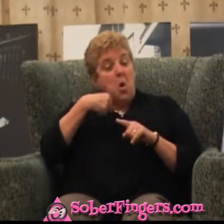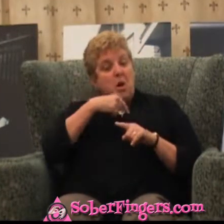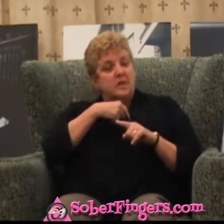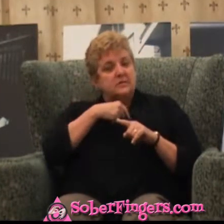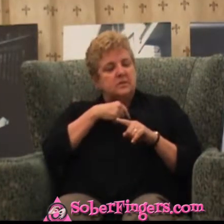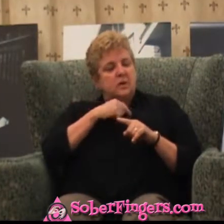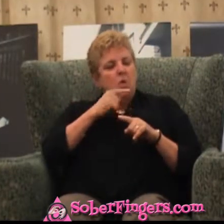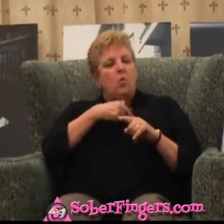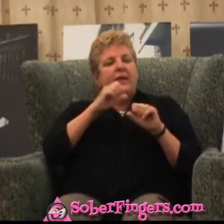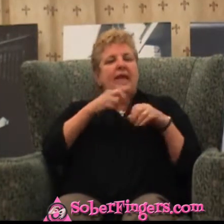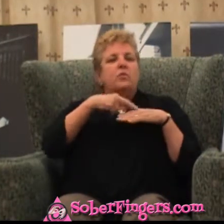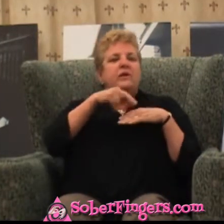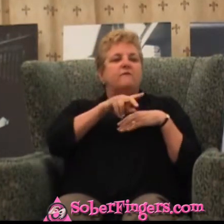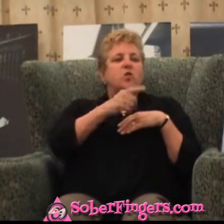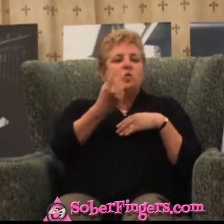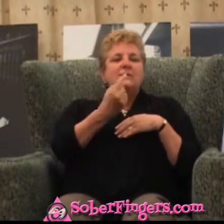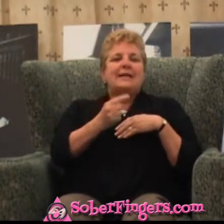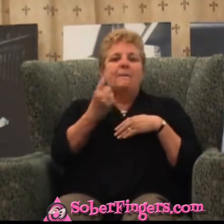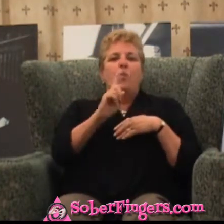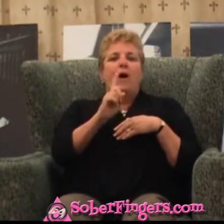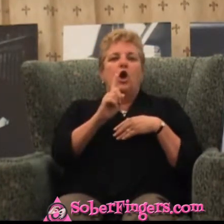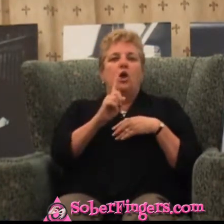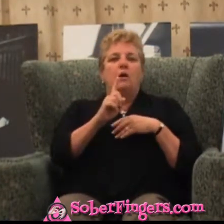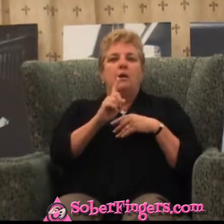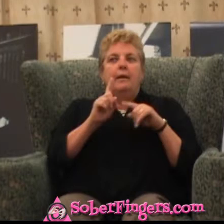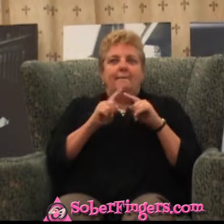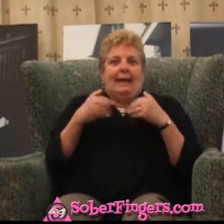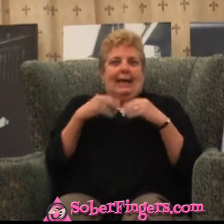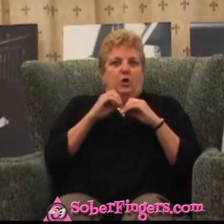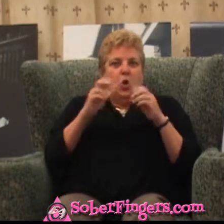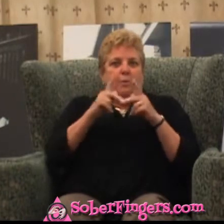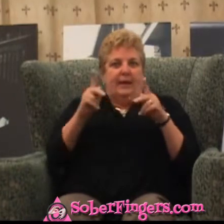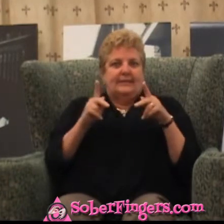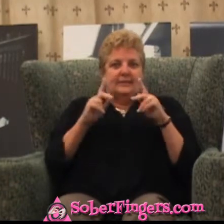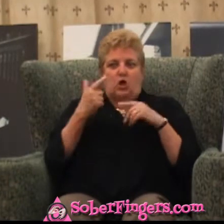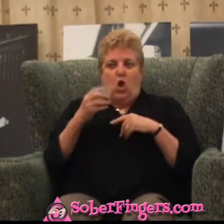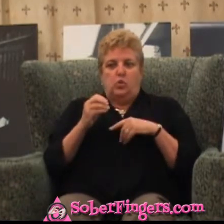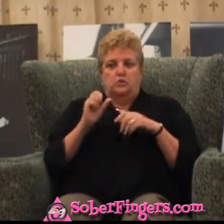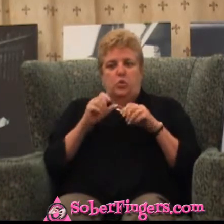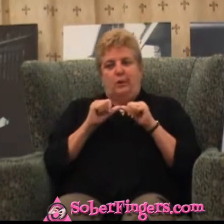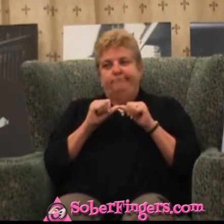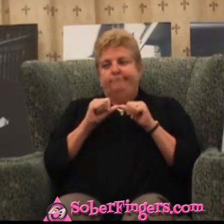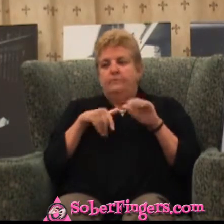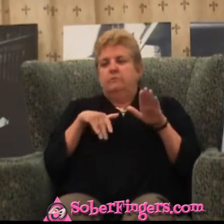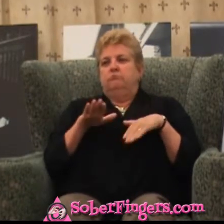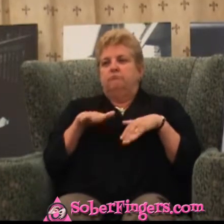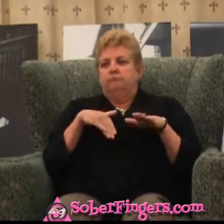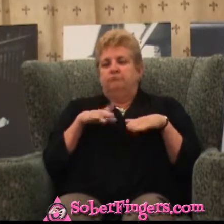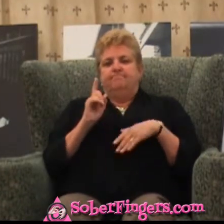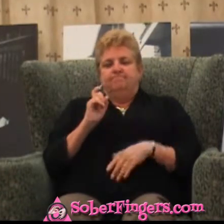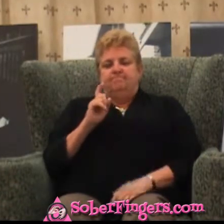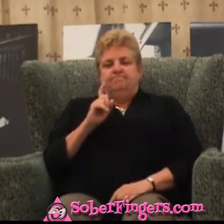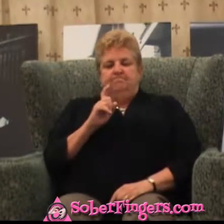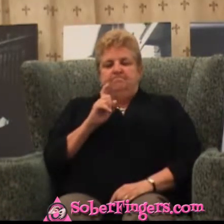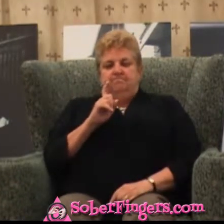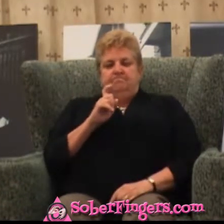me somewhere. And I didn't have anywhere to go, and I just kept walking. And I finally thought to go over to one of my